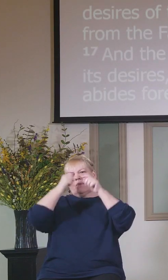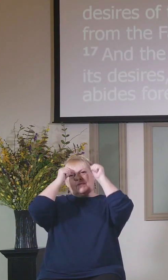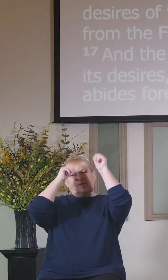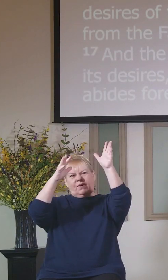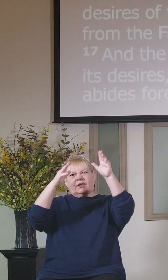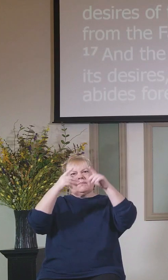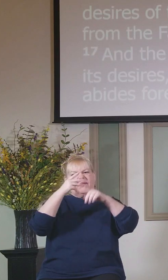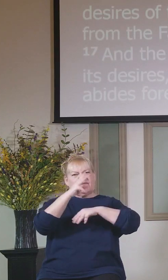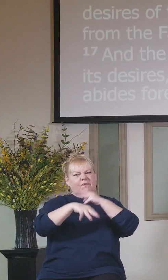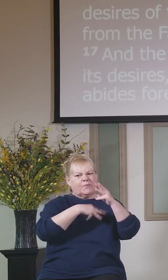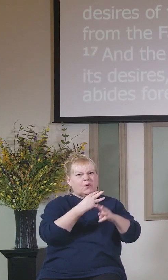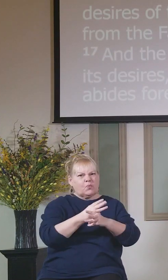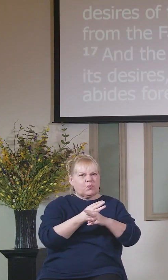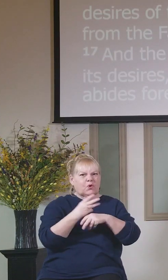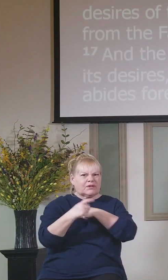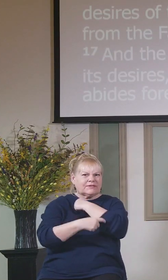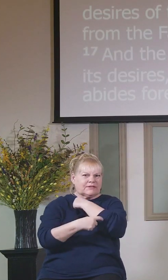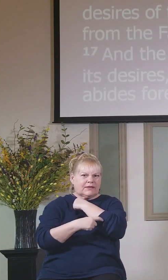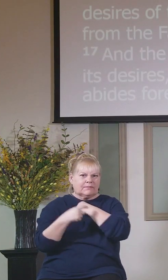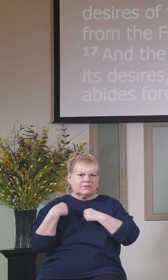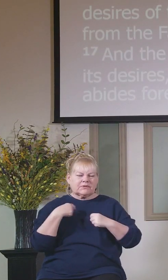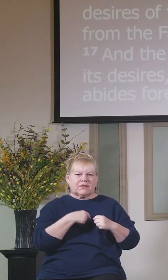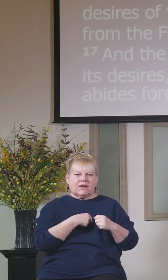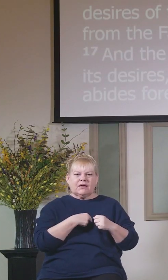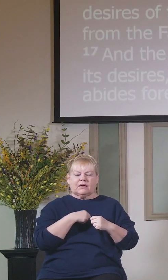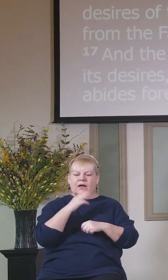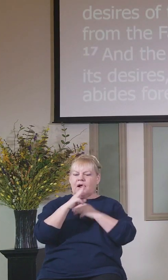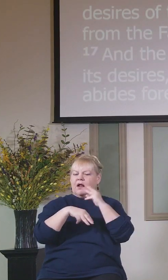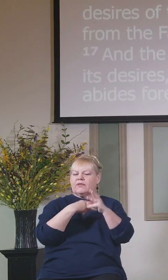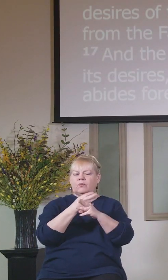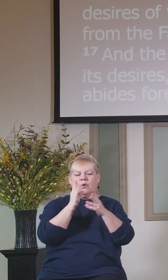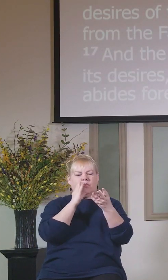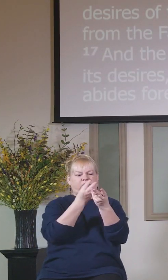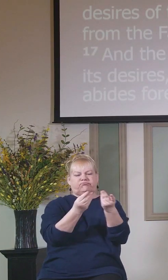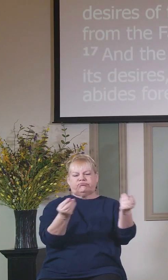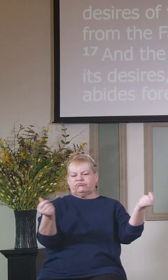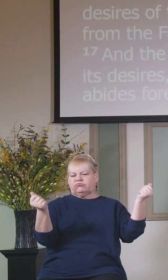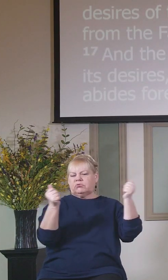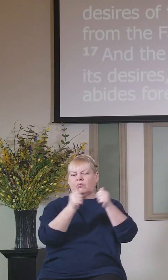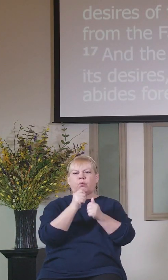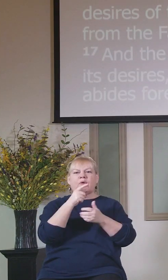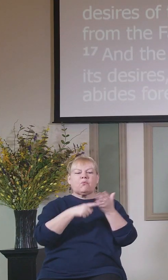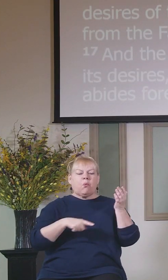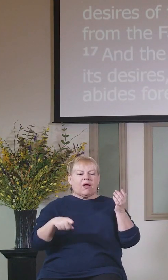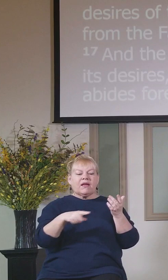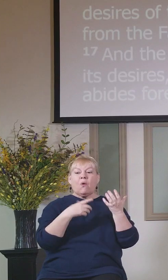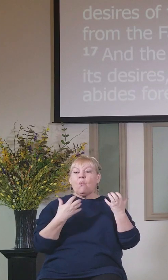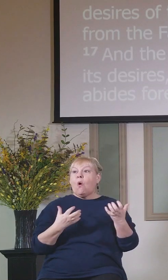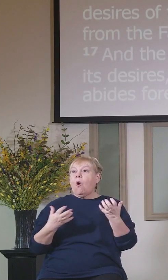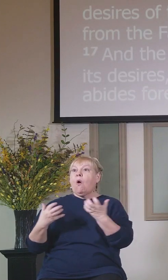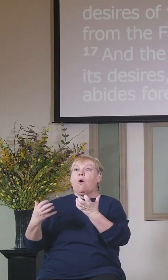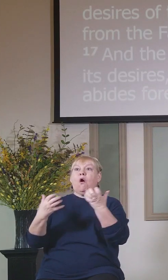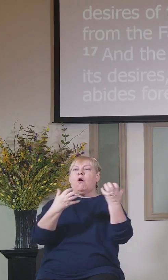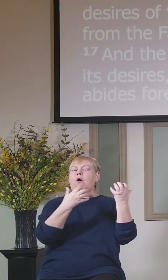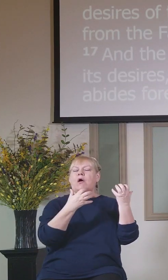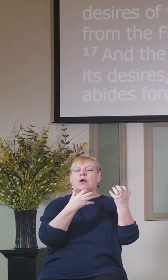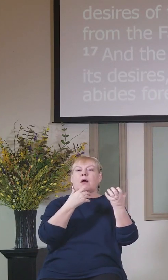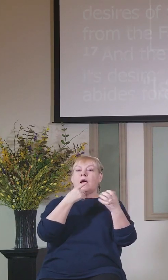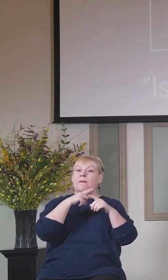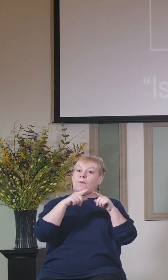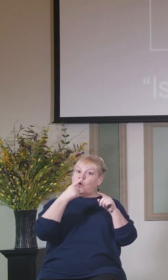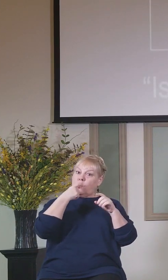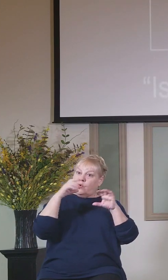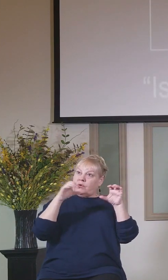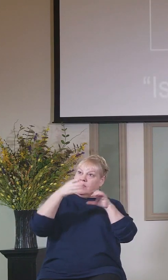world. And the world is passing away along with its desires, but whosoever does the will of